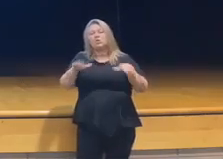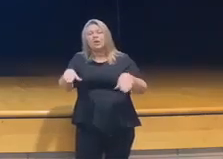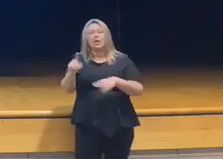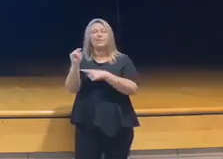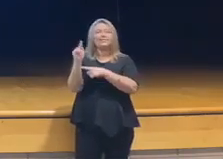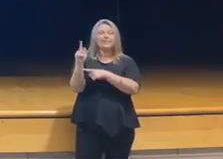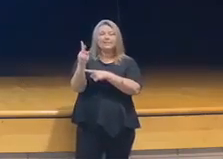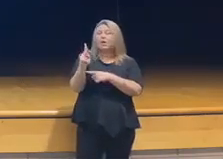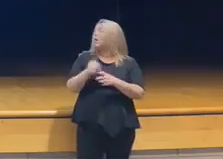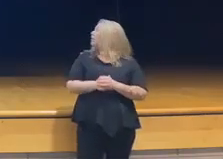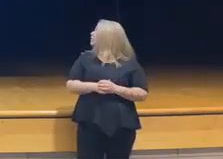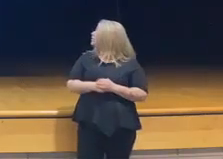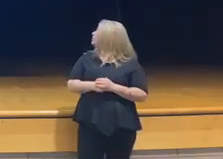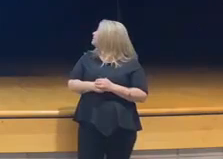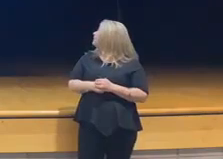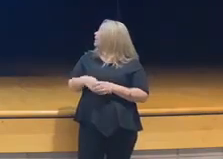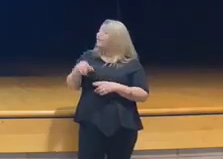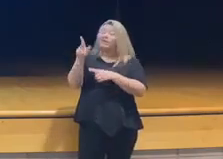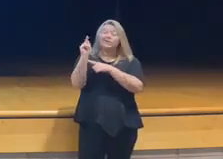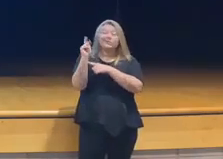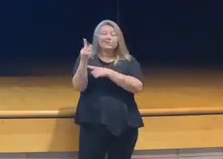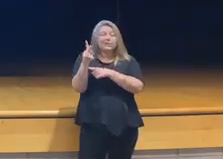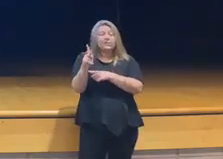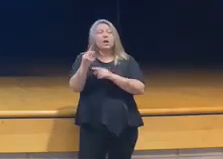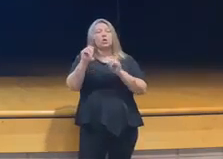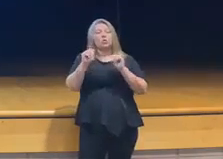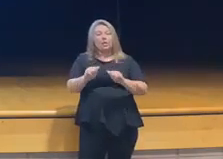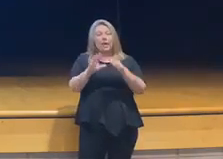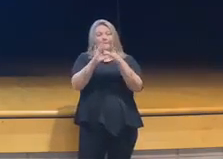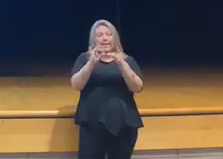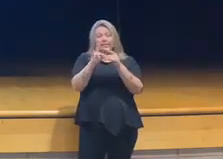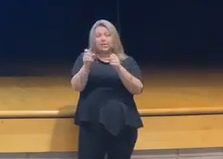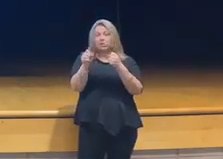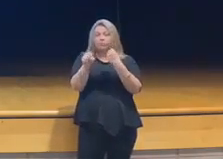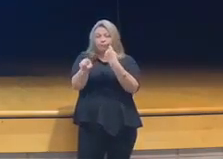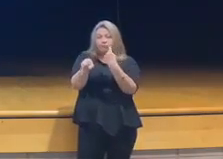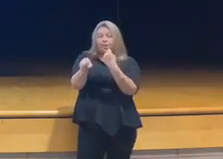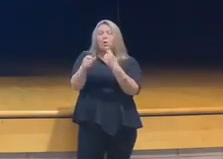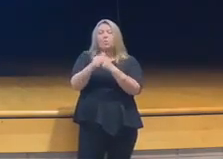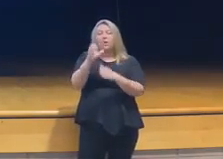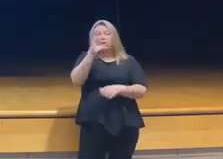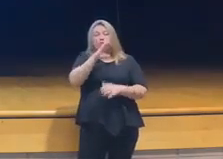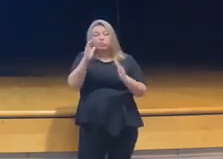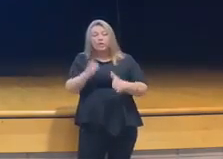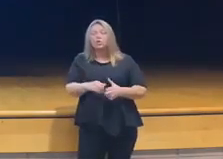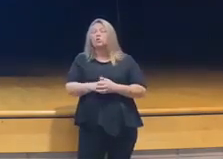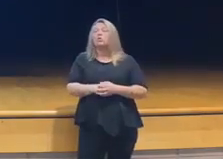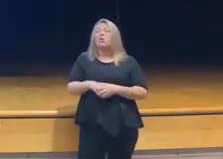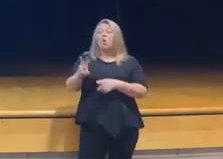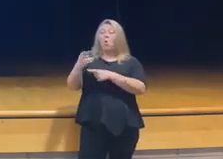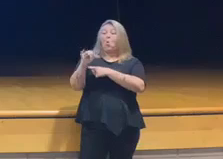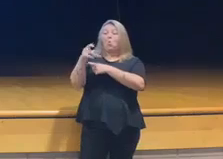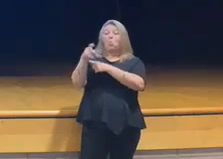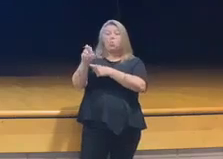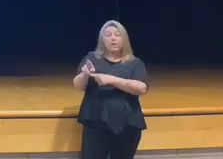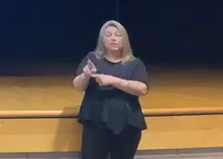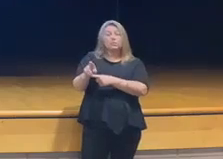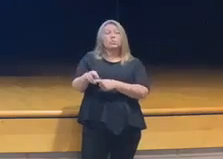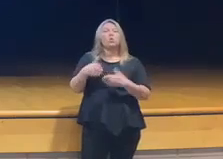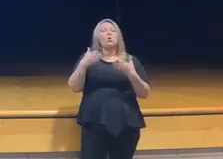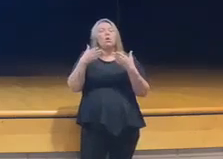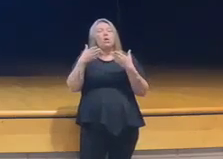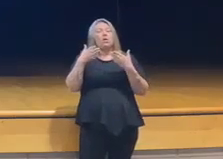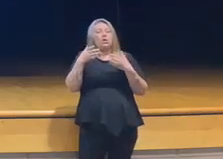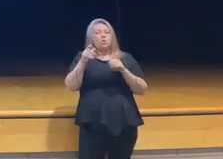Kick is a messaging app that allows users to chat with strangers anonymously. Whisper is an app that lets users share